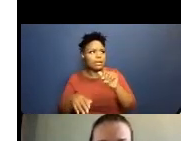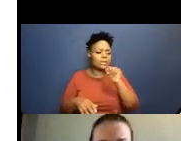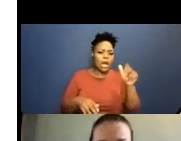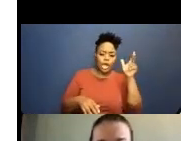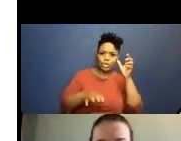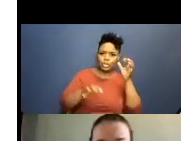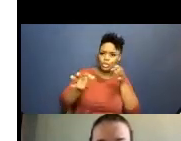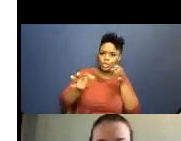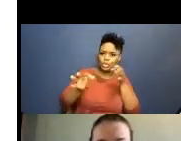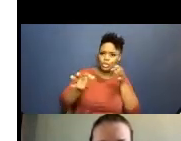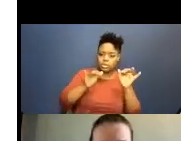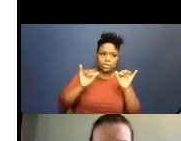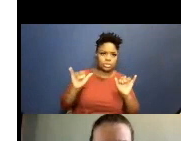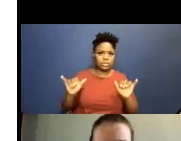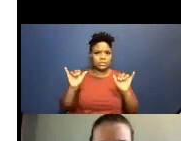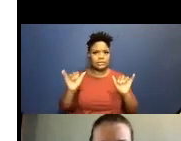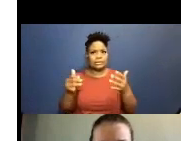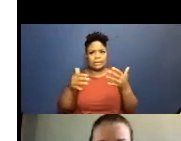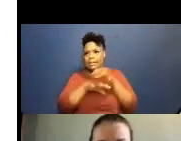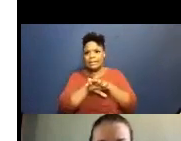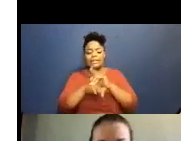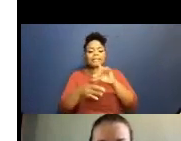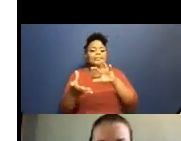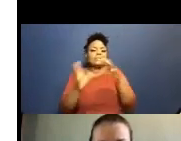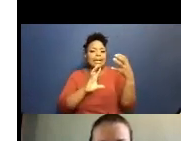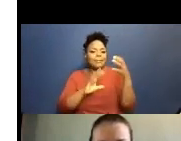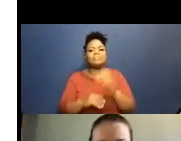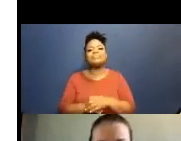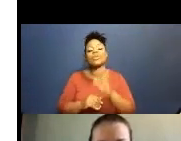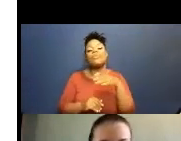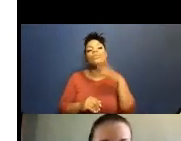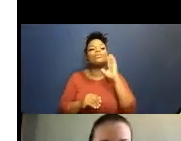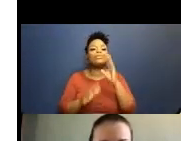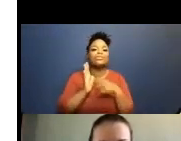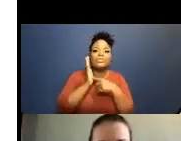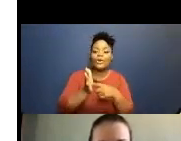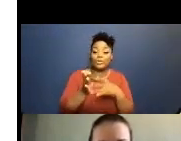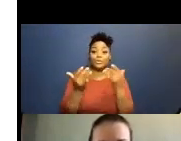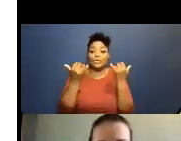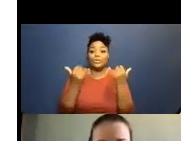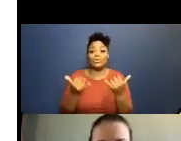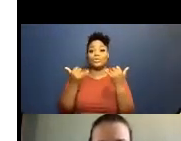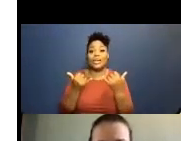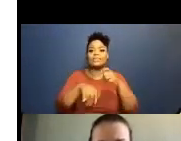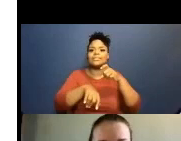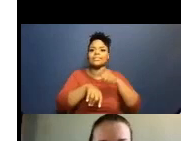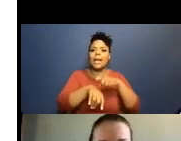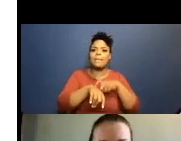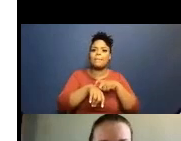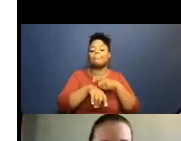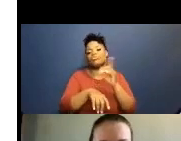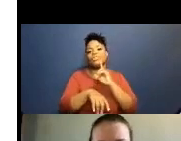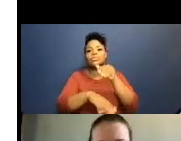screening at 5 p.m. Pacific time today, 8 p.m. Eastern time. If you're at all confused, we can help get you the link through the